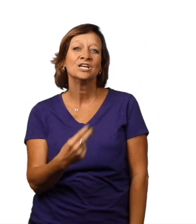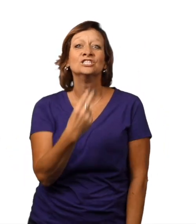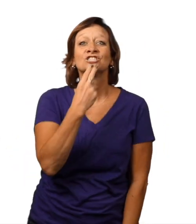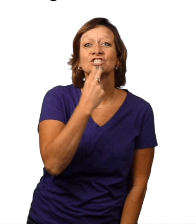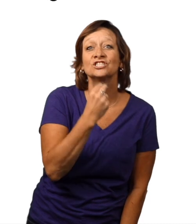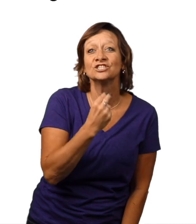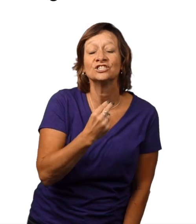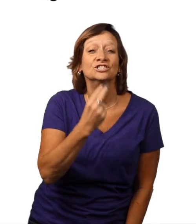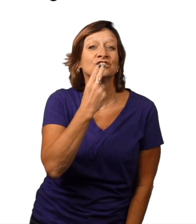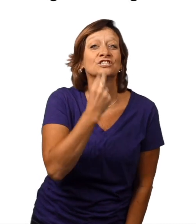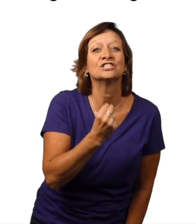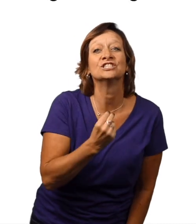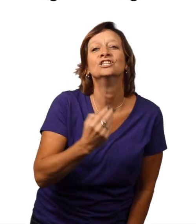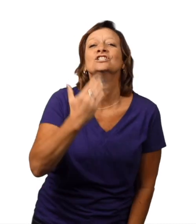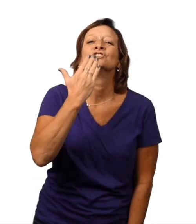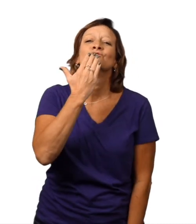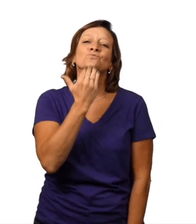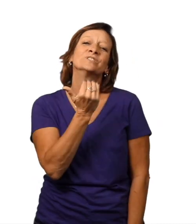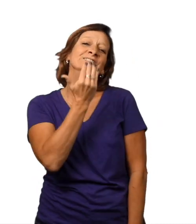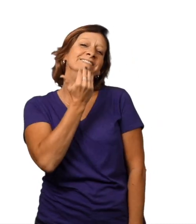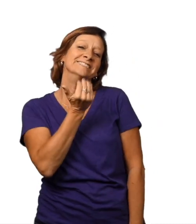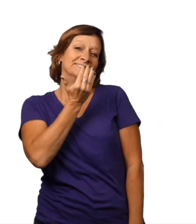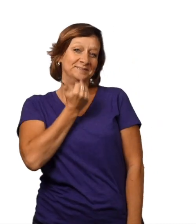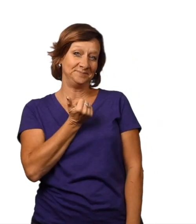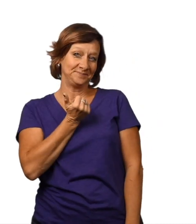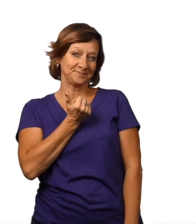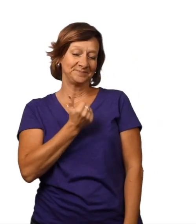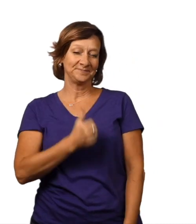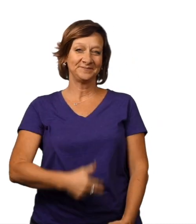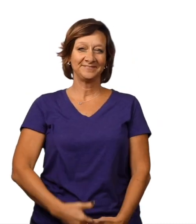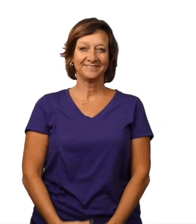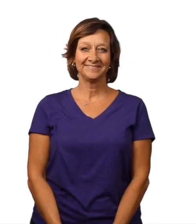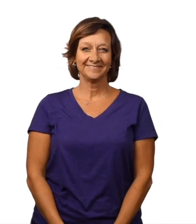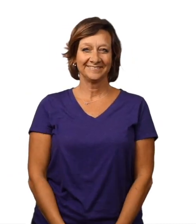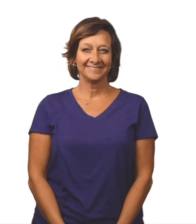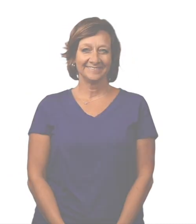Sugar, sugar. Sweet, sweet, sweet.